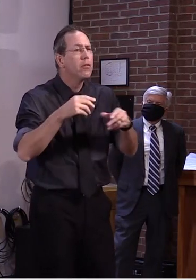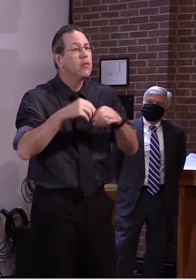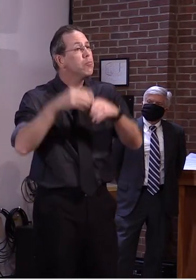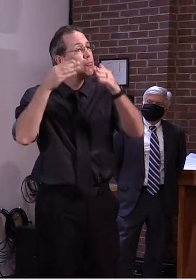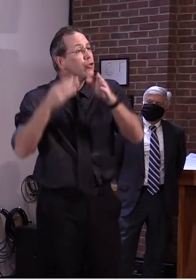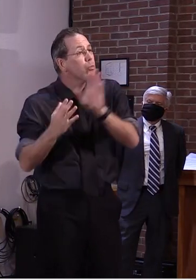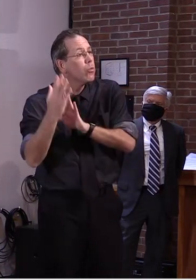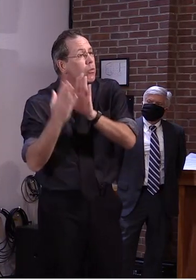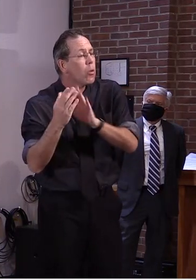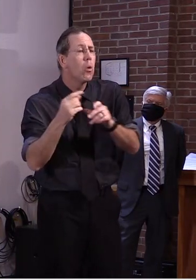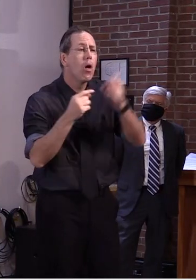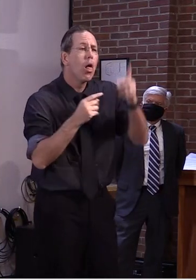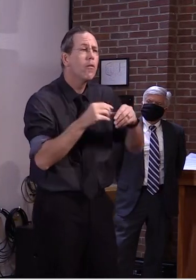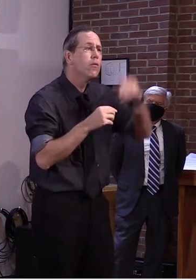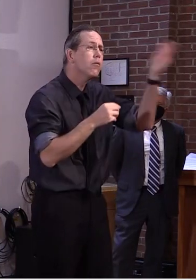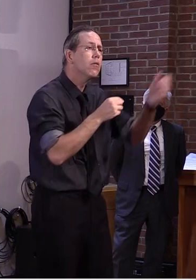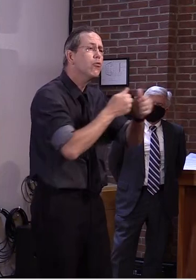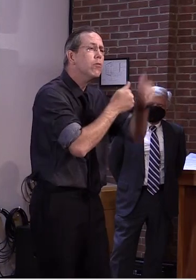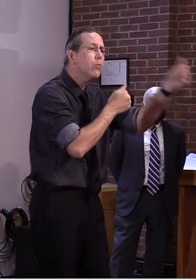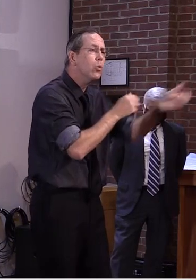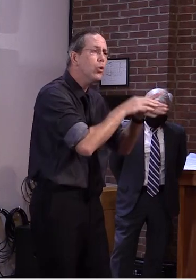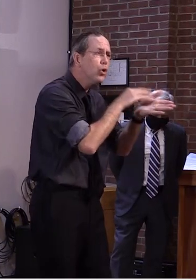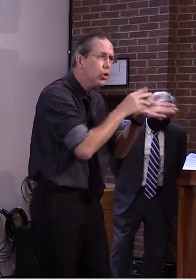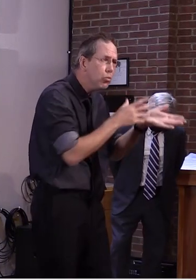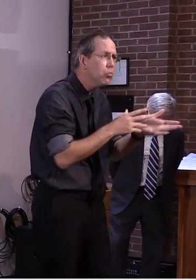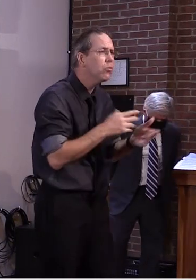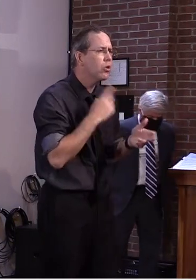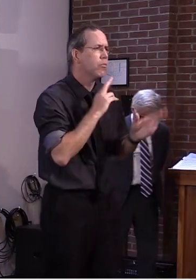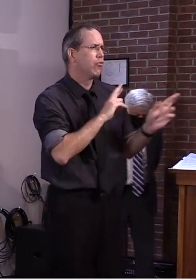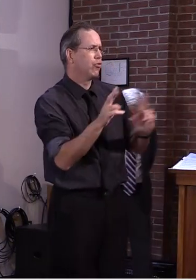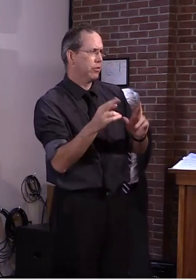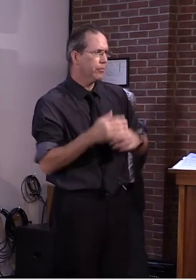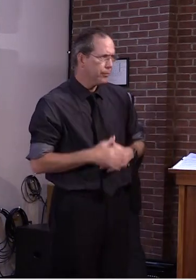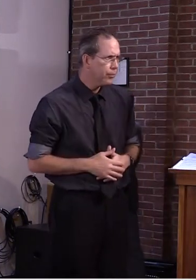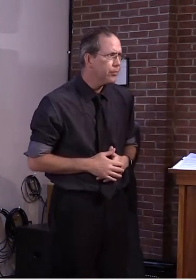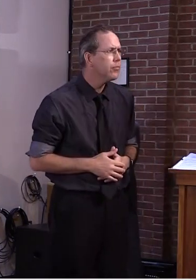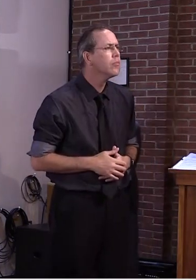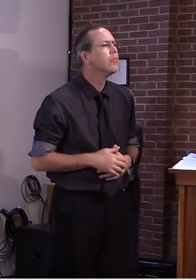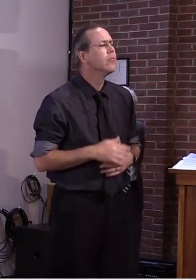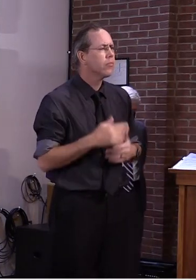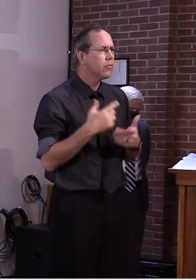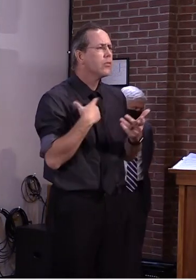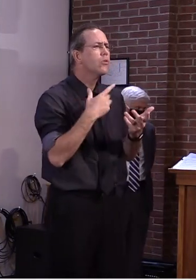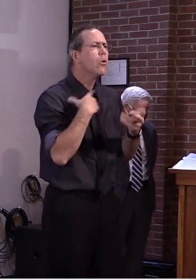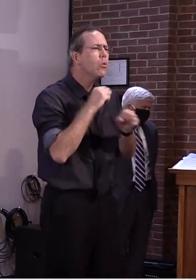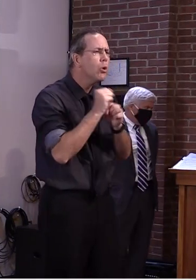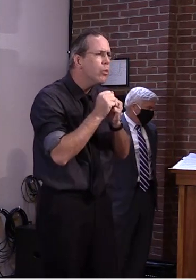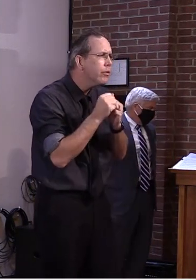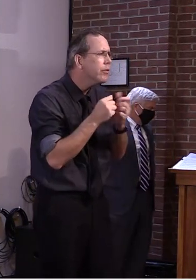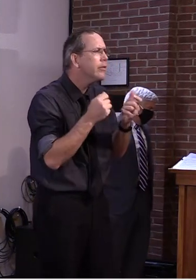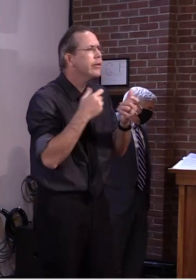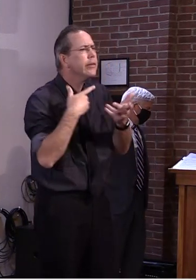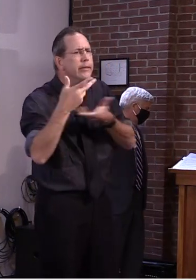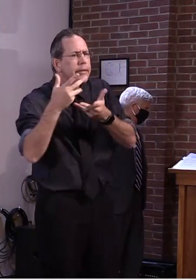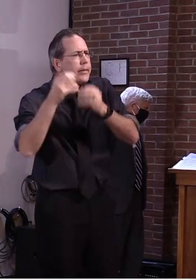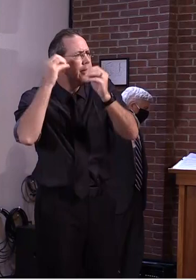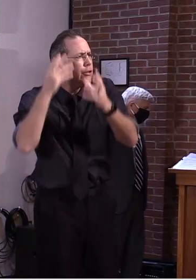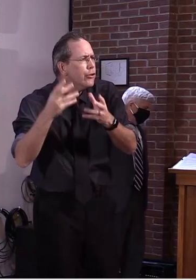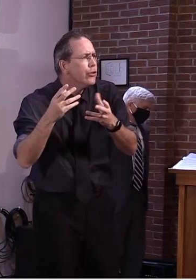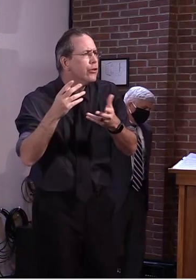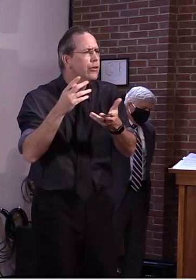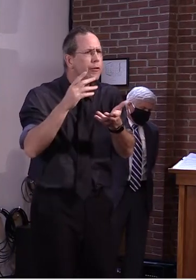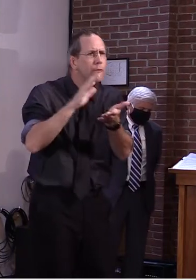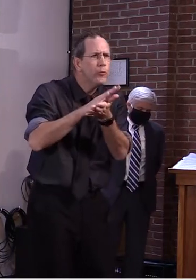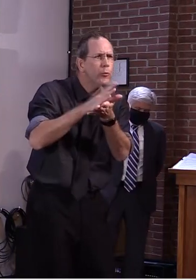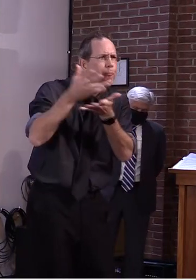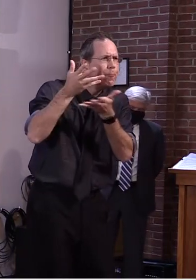To support hybrid learning, the agency will be working with educators and schools to identify and scale innovative practices in hybrid learning that seem to work